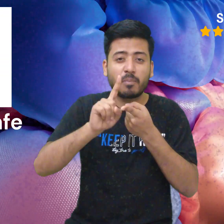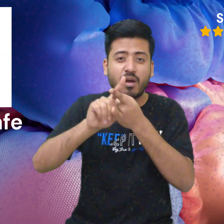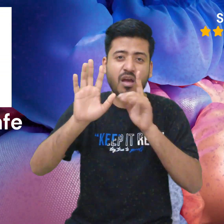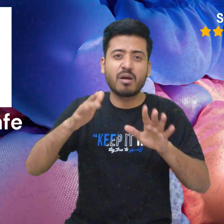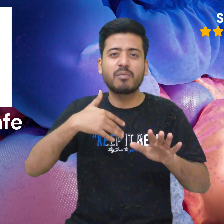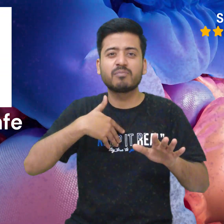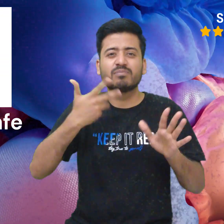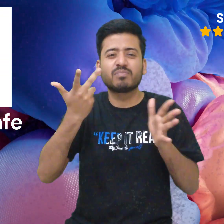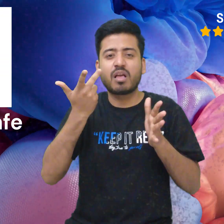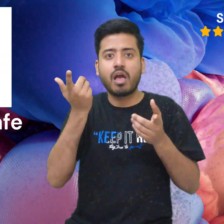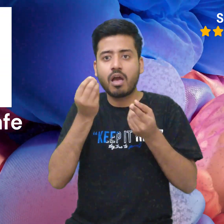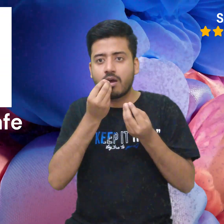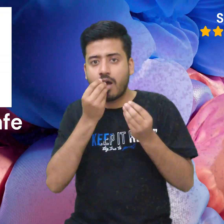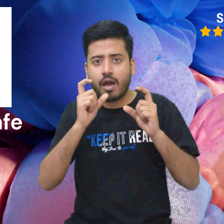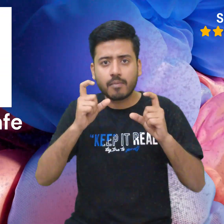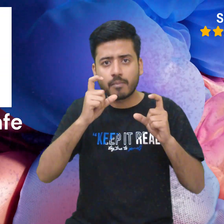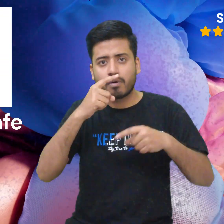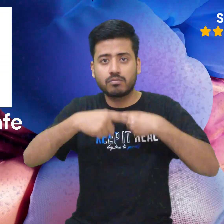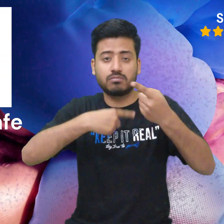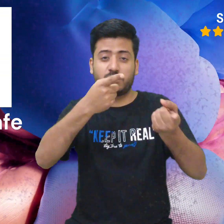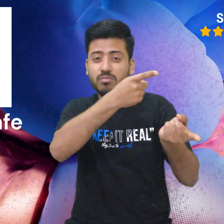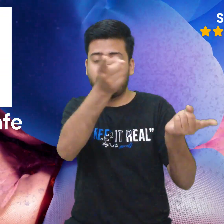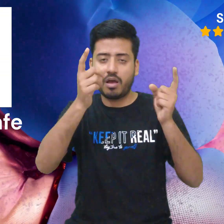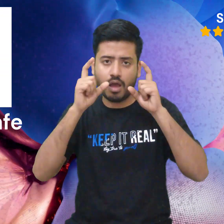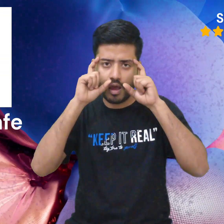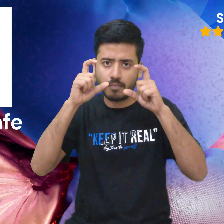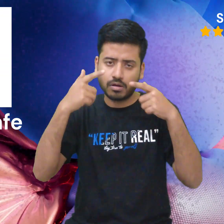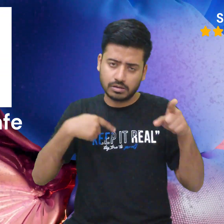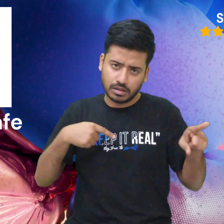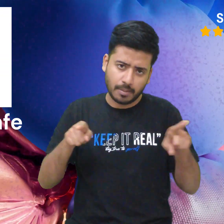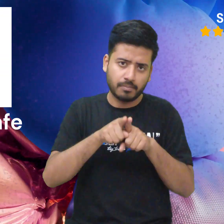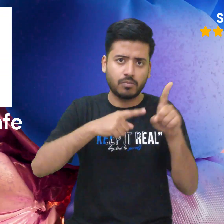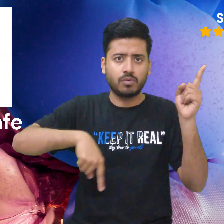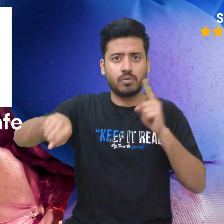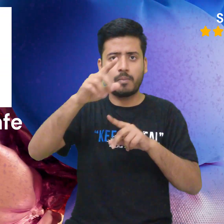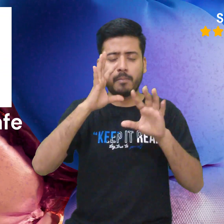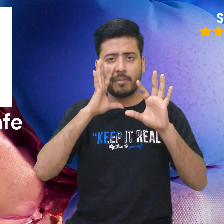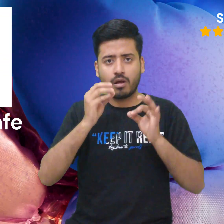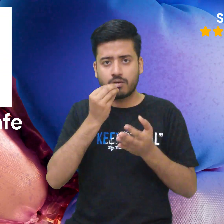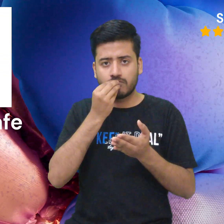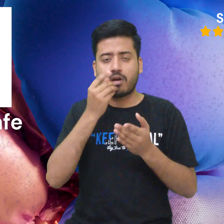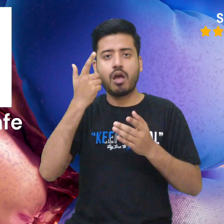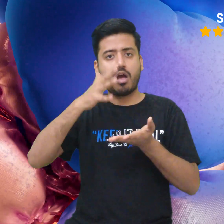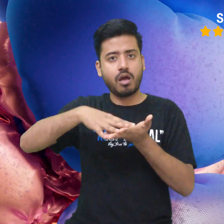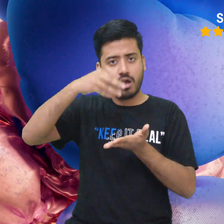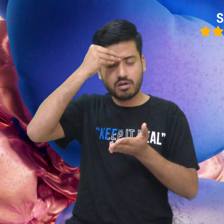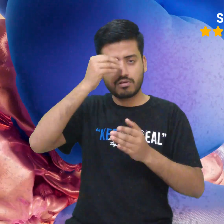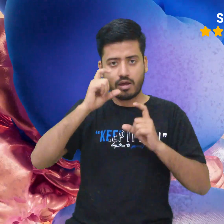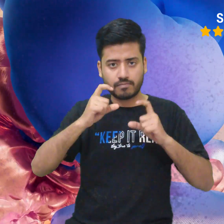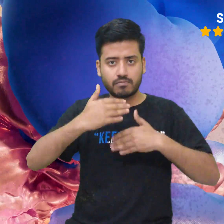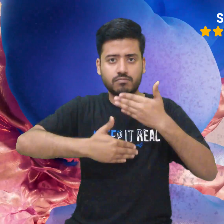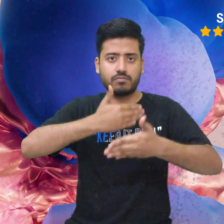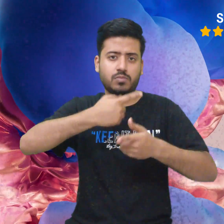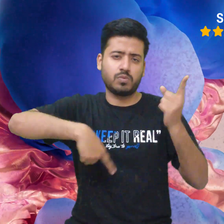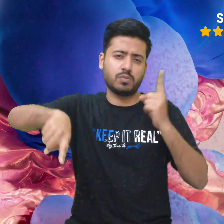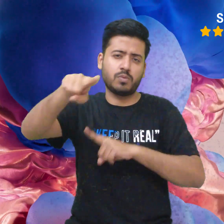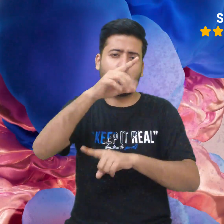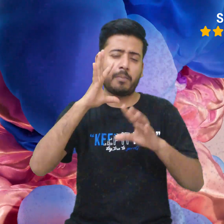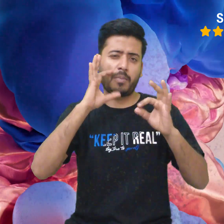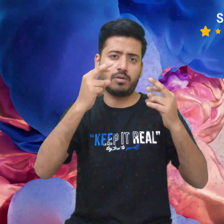ingredient, buckwheat flour, is one of the highest protein grains. Another bonus, soba noodles offer complete protein,